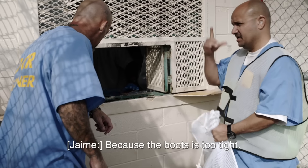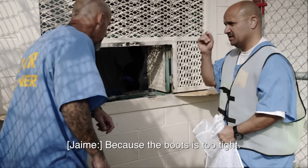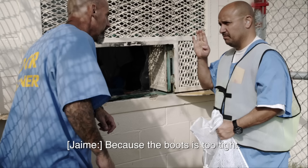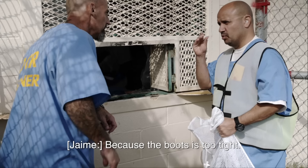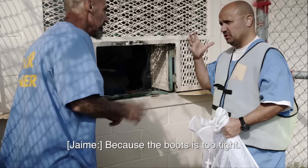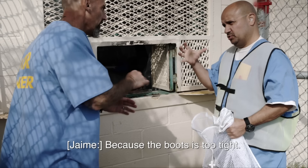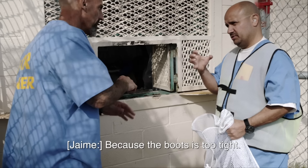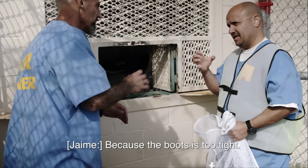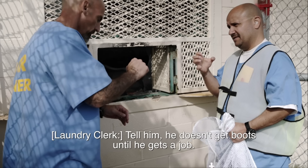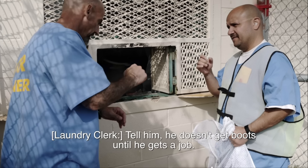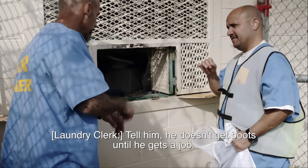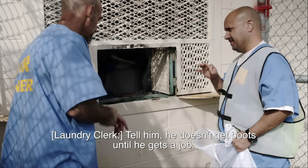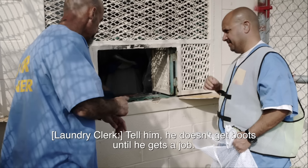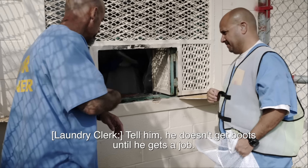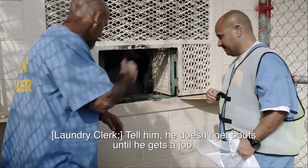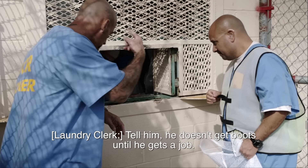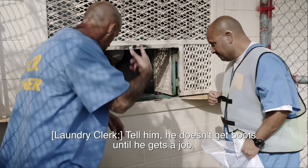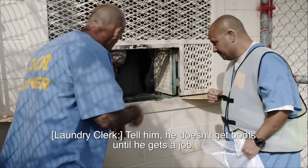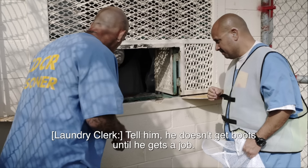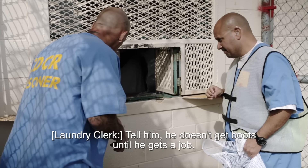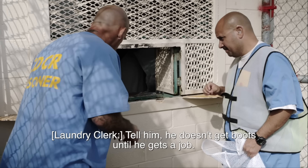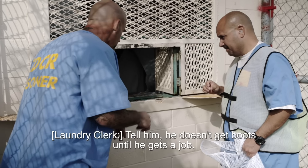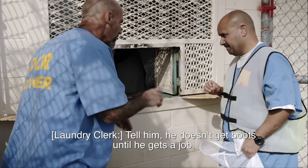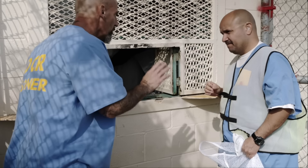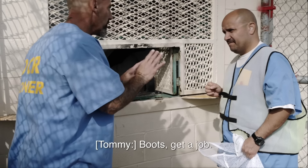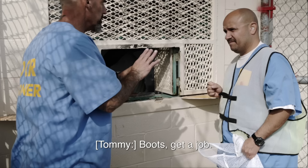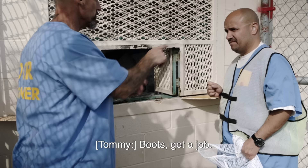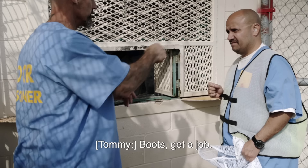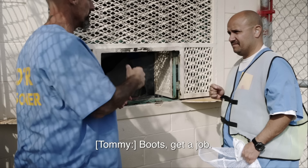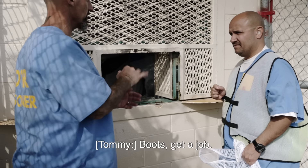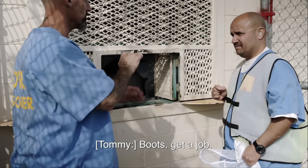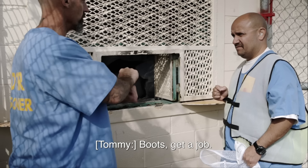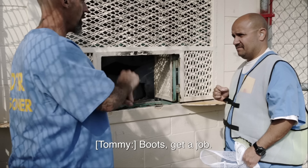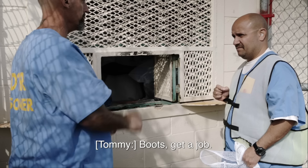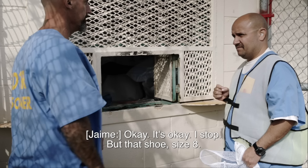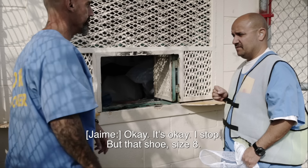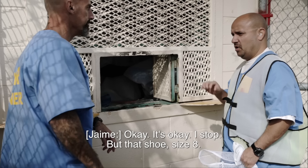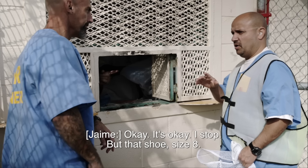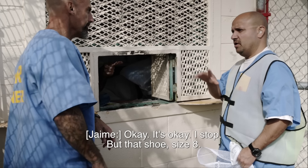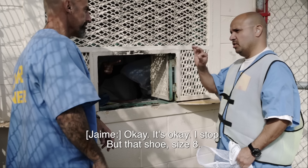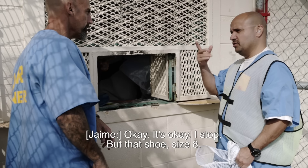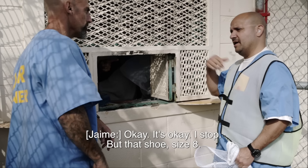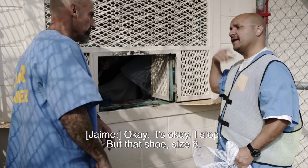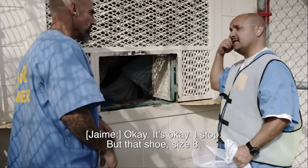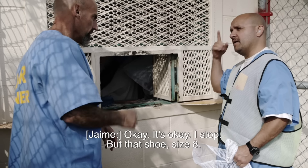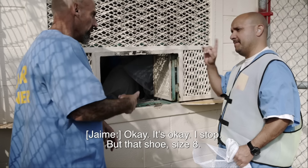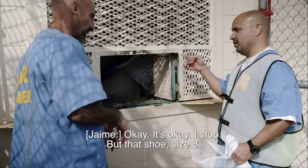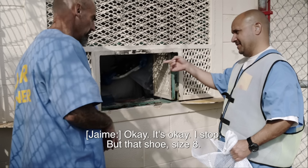Because the boot is too tight. Tell me you didn't get a boots so you get a job. Boots, give it. Okay, no, okay, I stopped, but